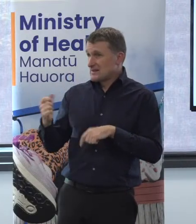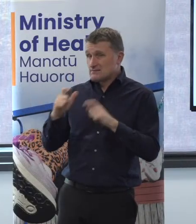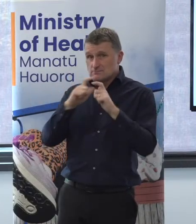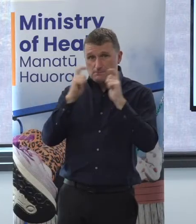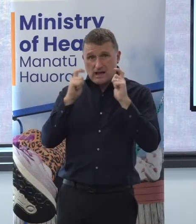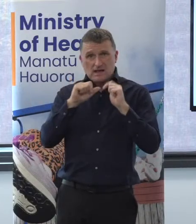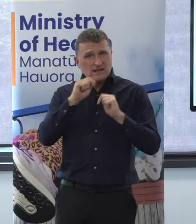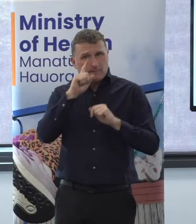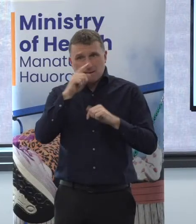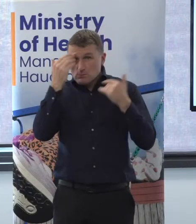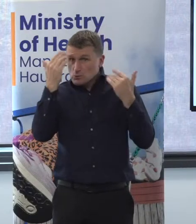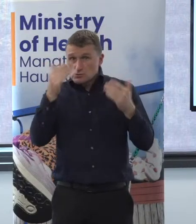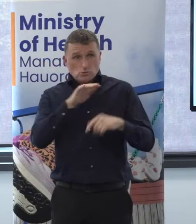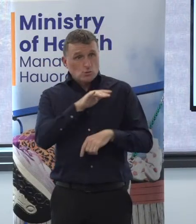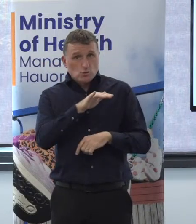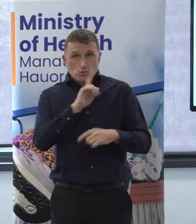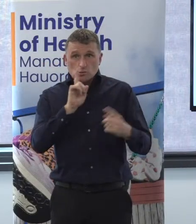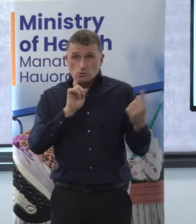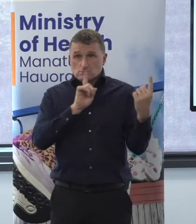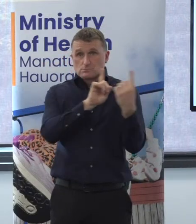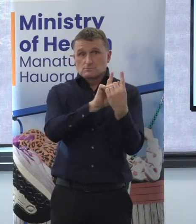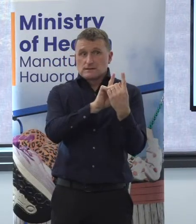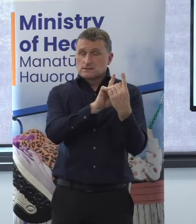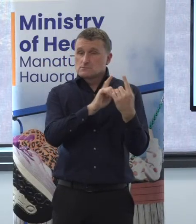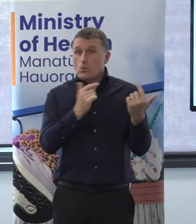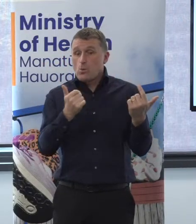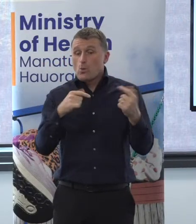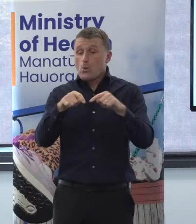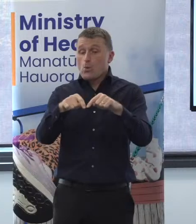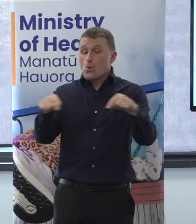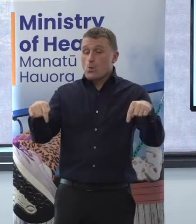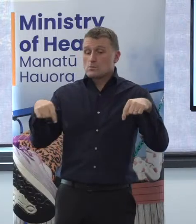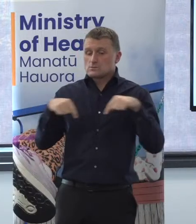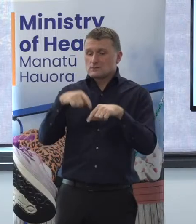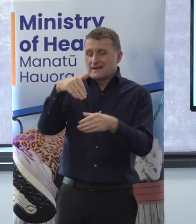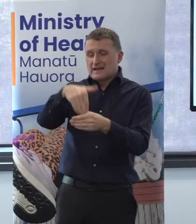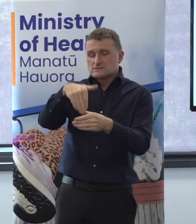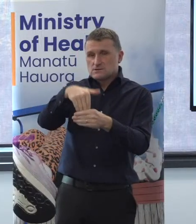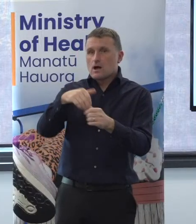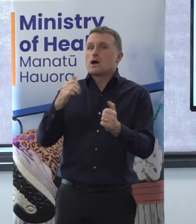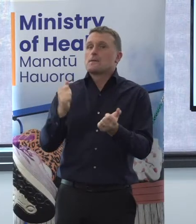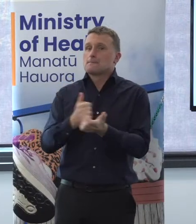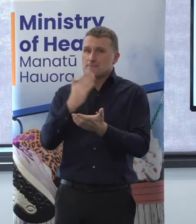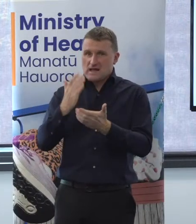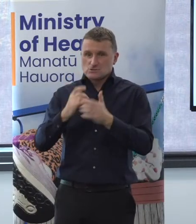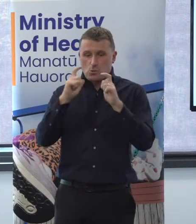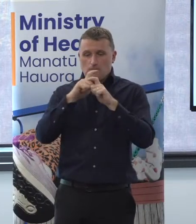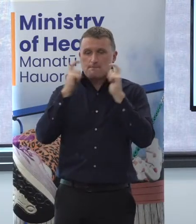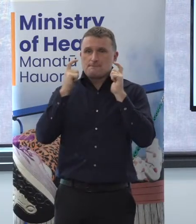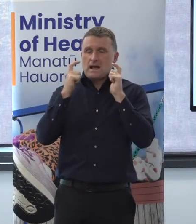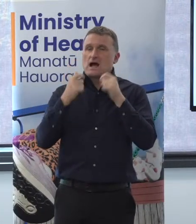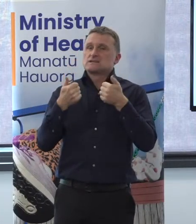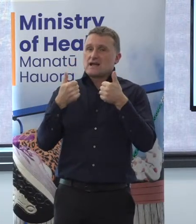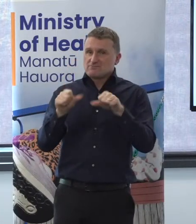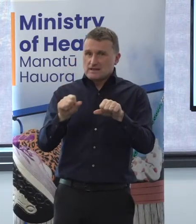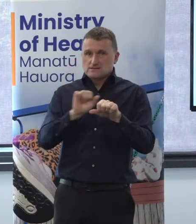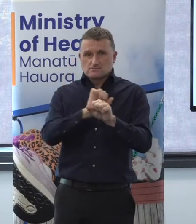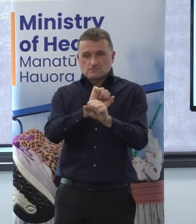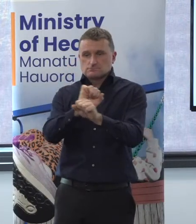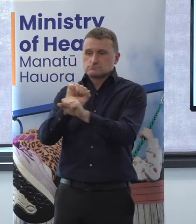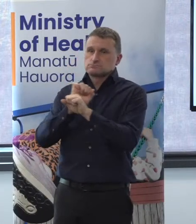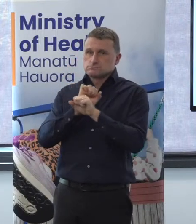don't know, and particularly if ventilation is not good, it's still appropriate to wear a mask. They're effective in cutting down transmission